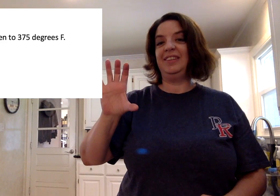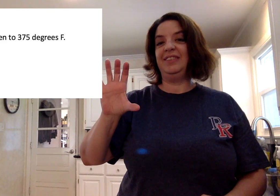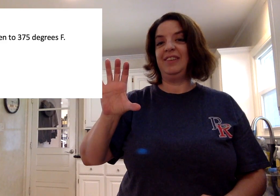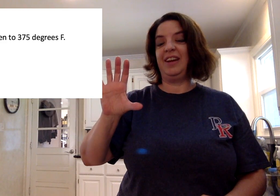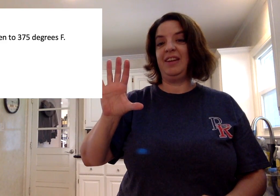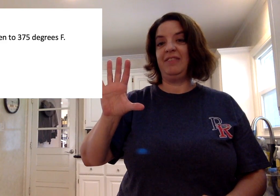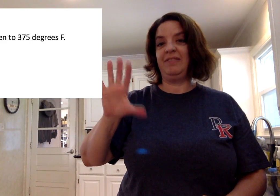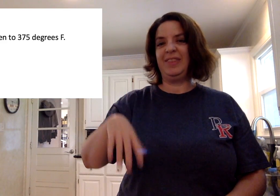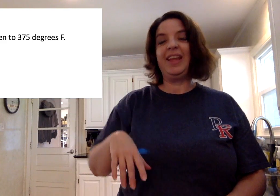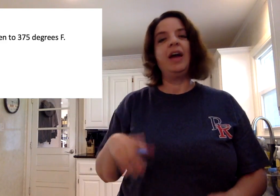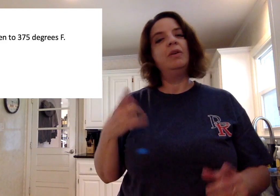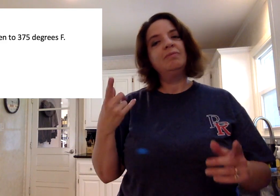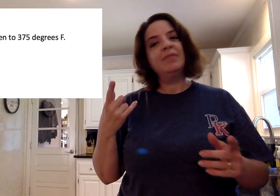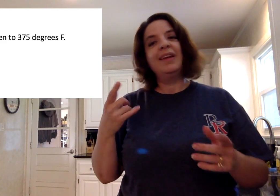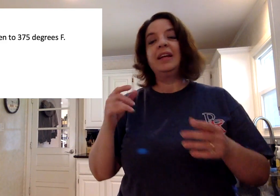375.